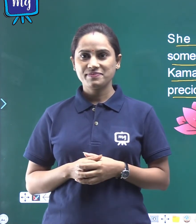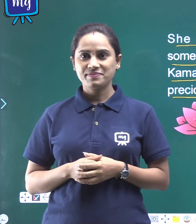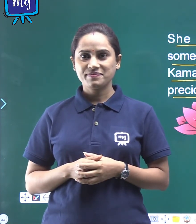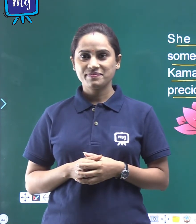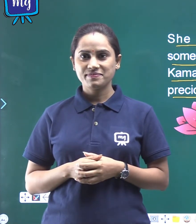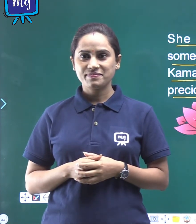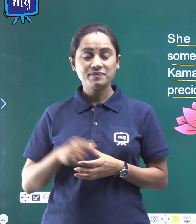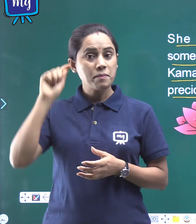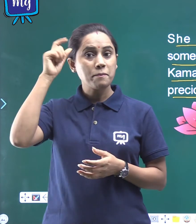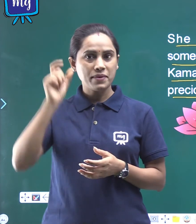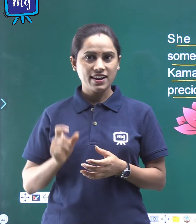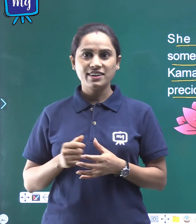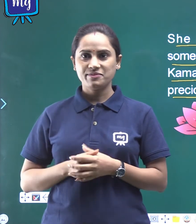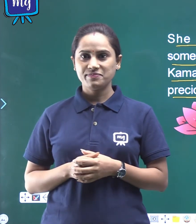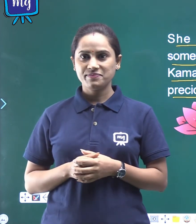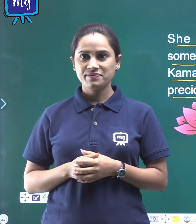pearl,